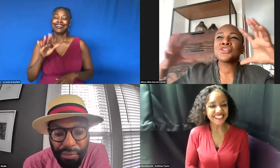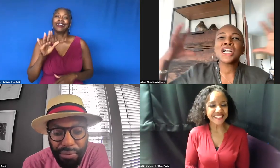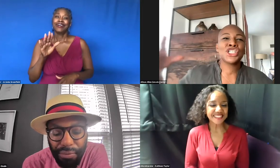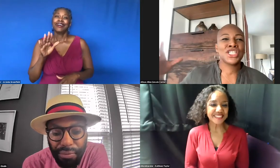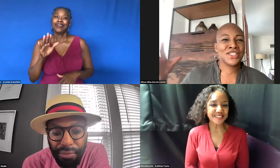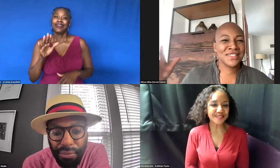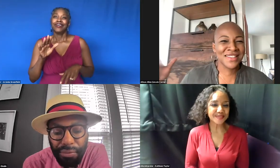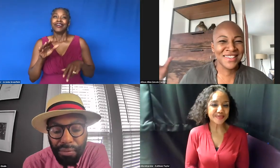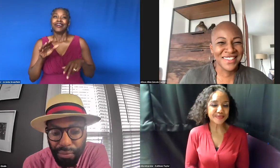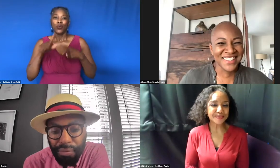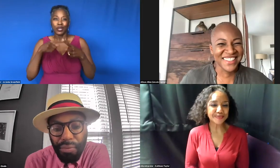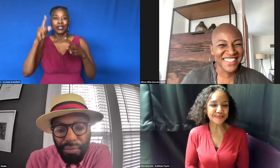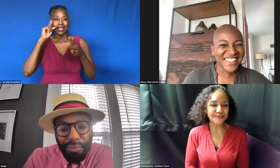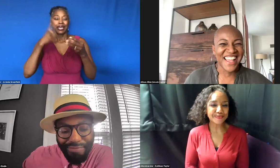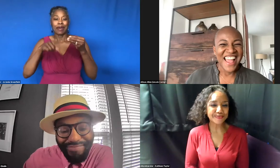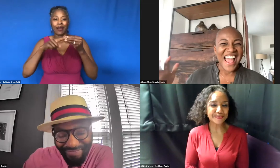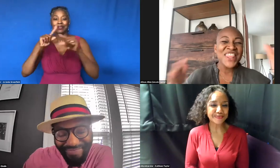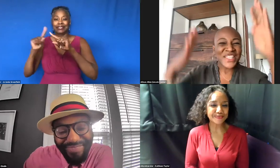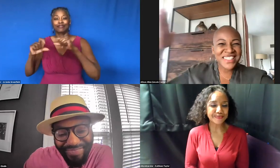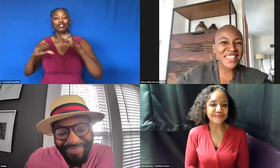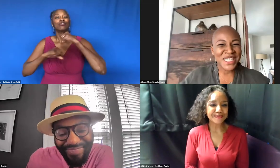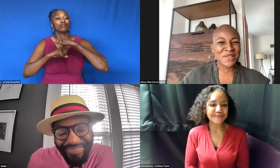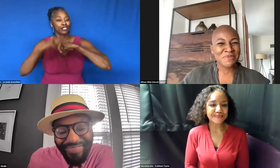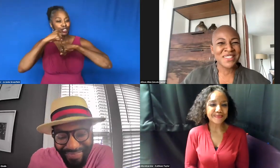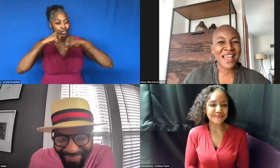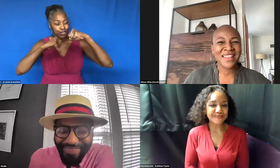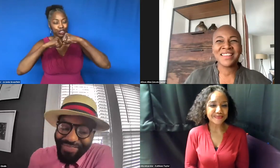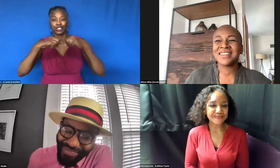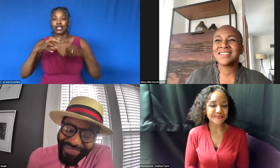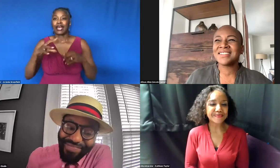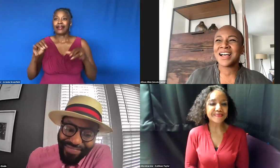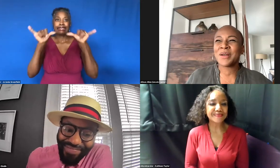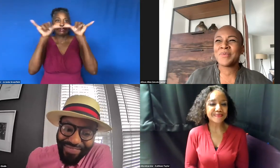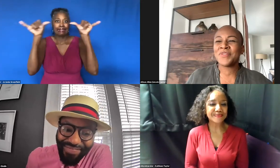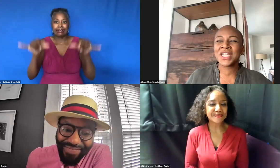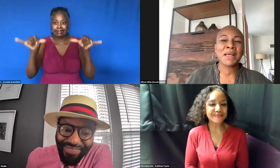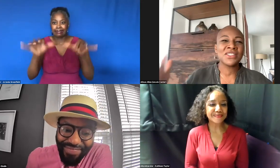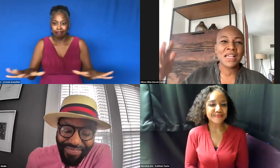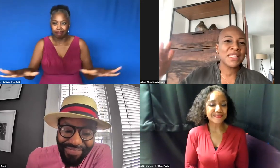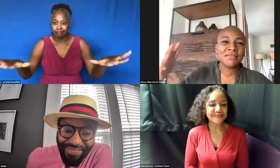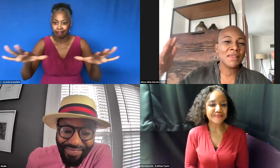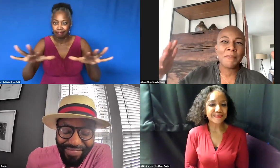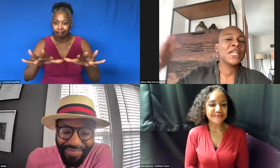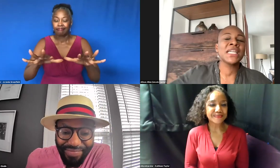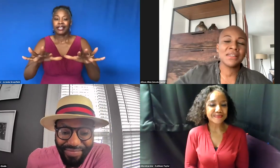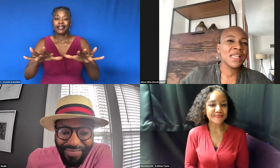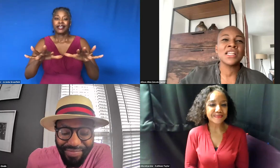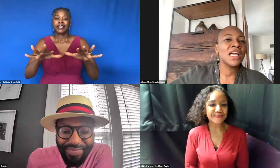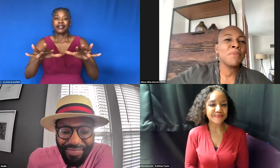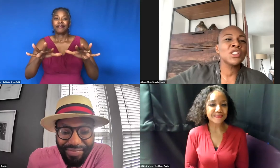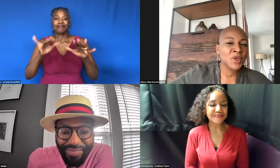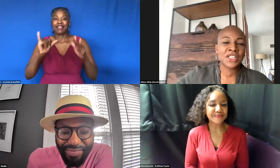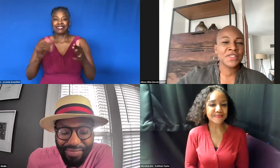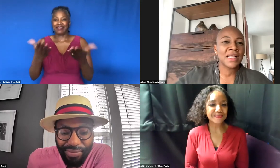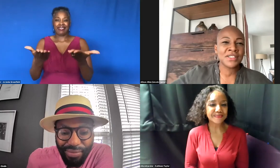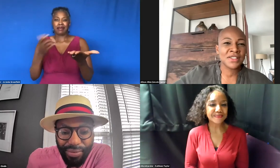in the structures and the systems that is, forget about, I mean, period,